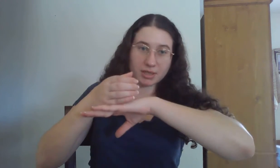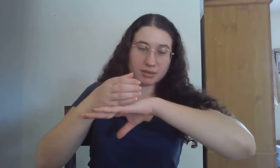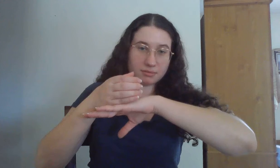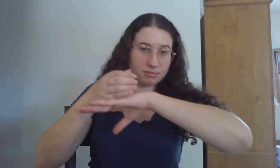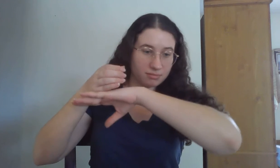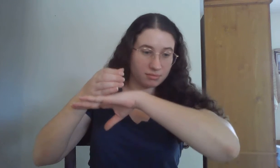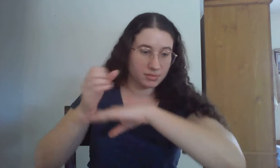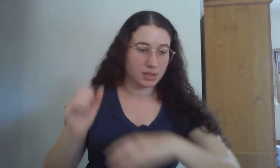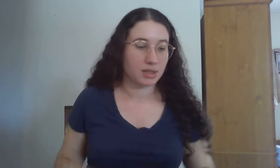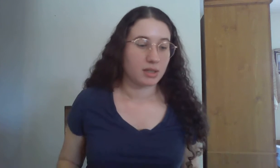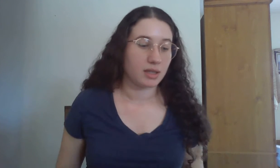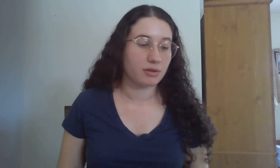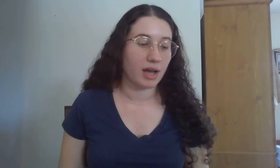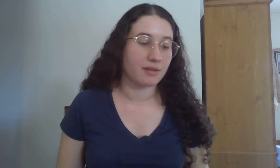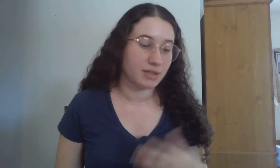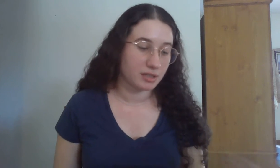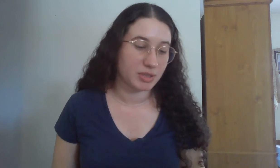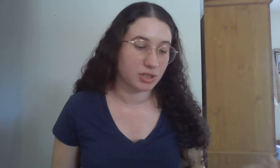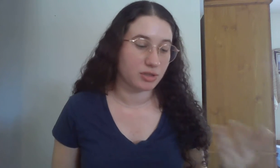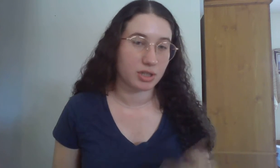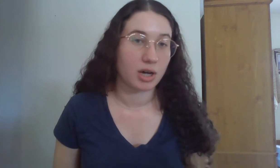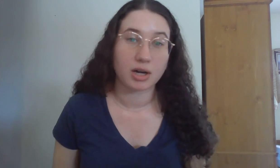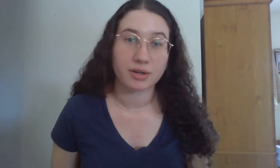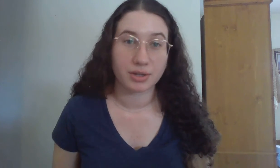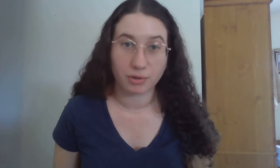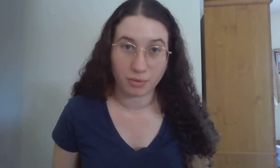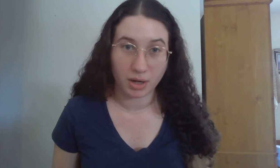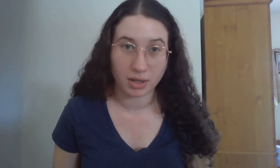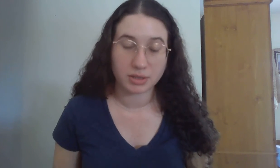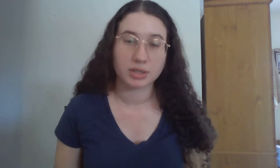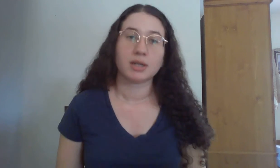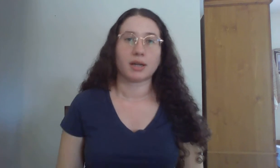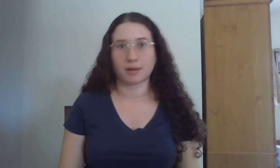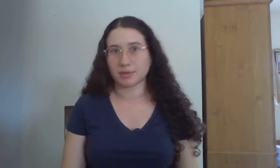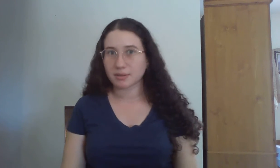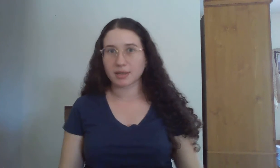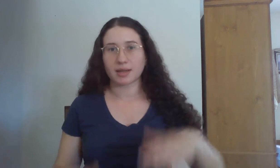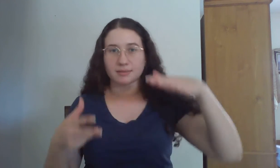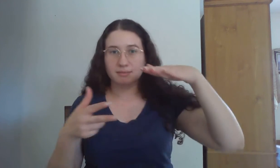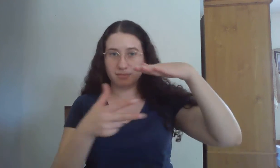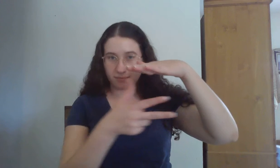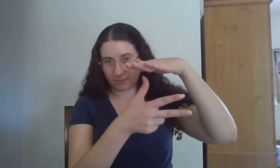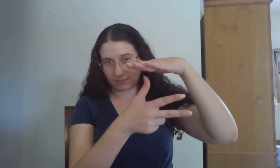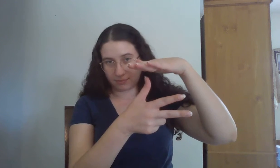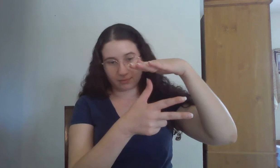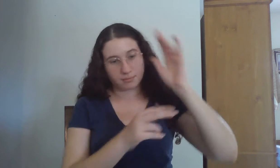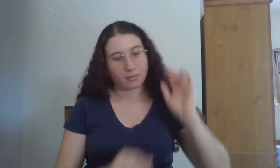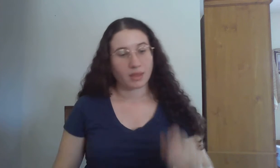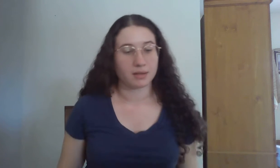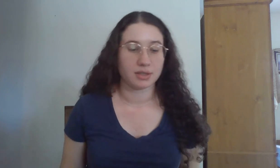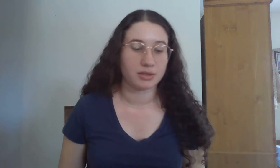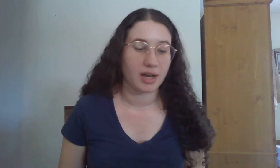Right? Then you have the next picture is a car in a garage. How would you sign that? Then you